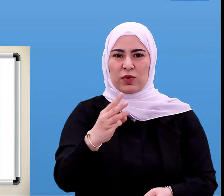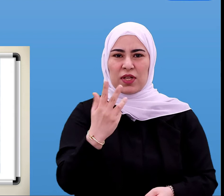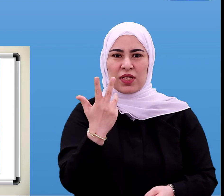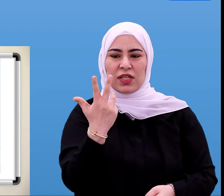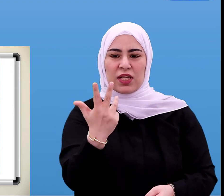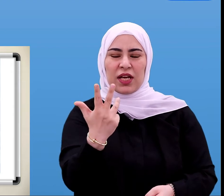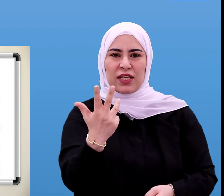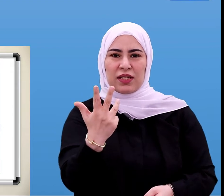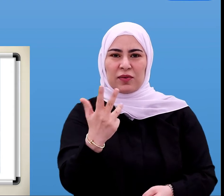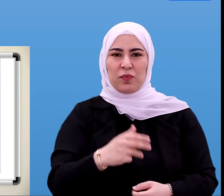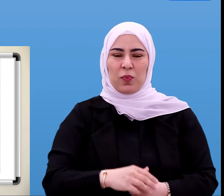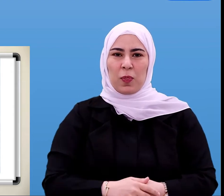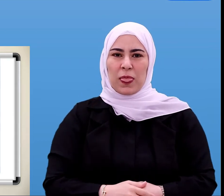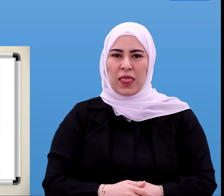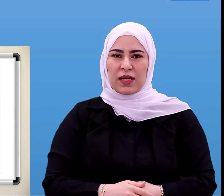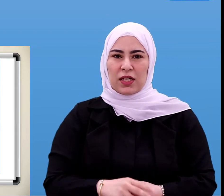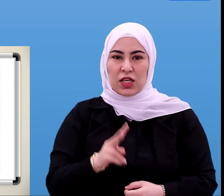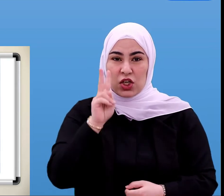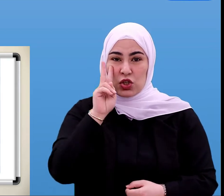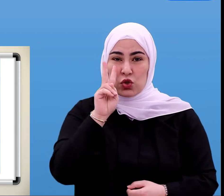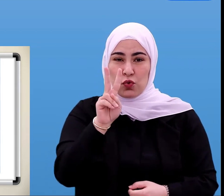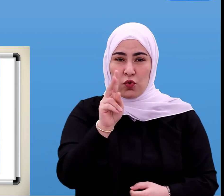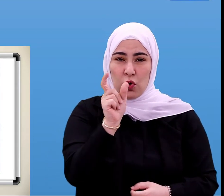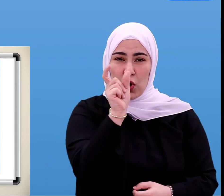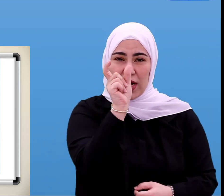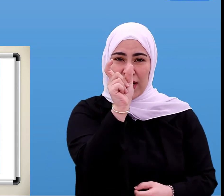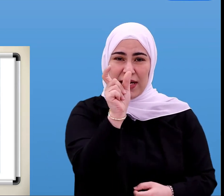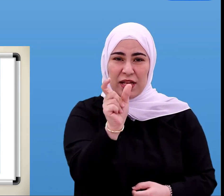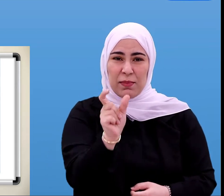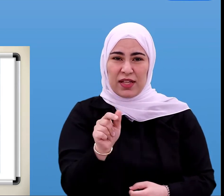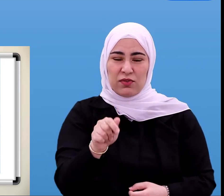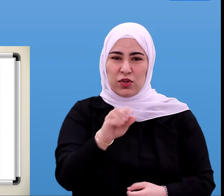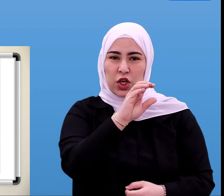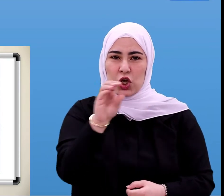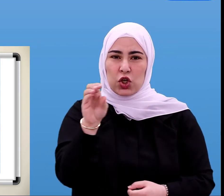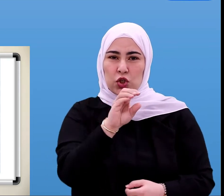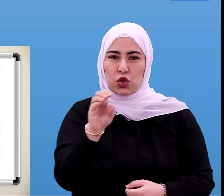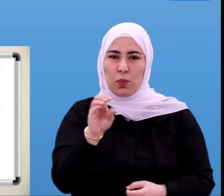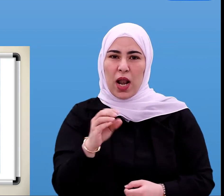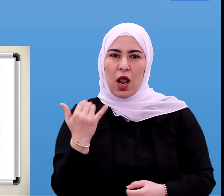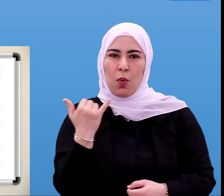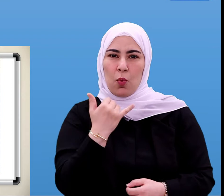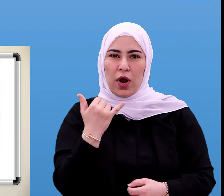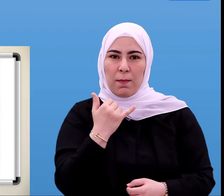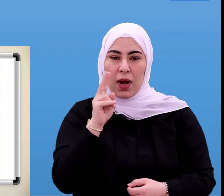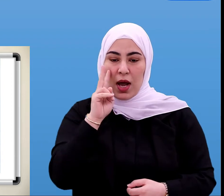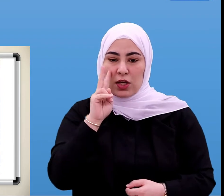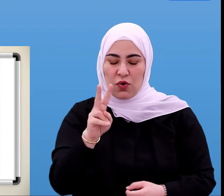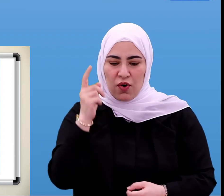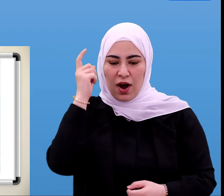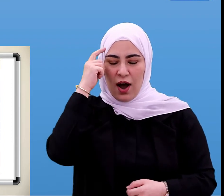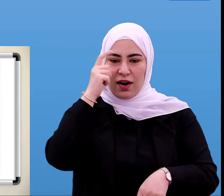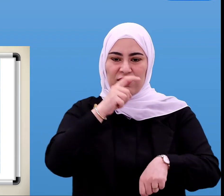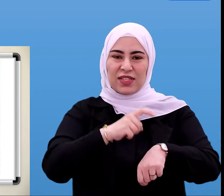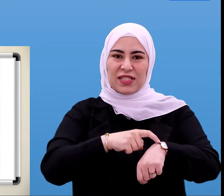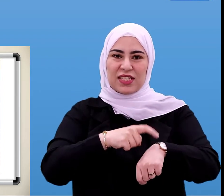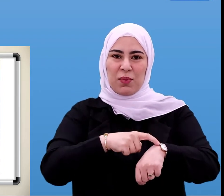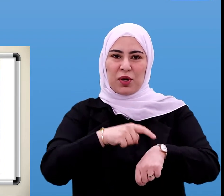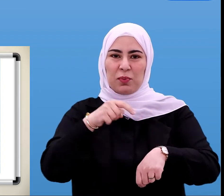sentences, you will find words that indicate the present perfect, like the word since. They have